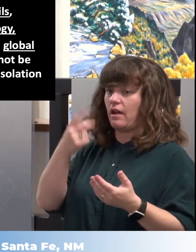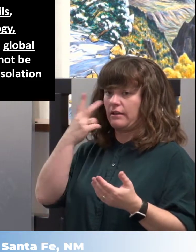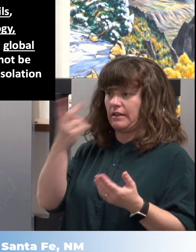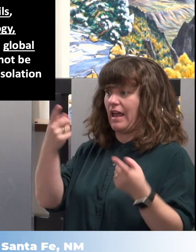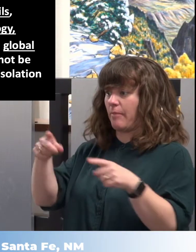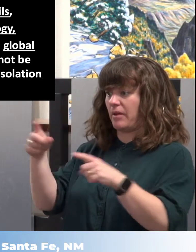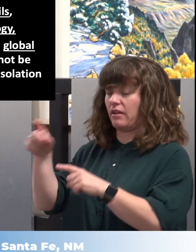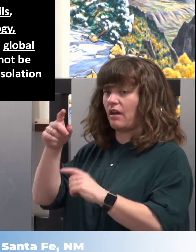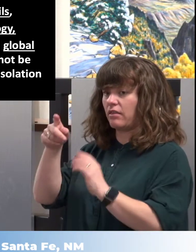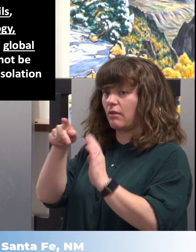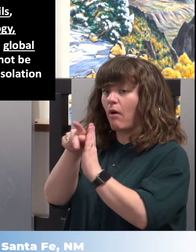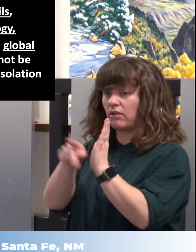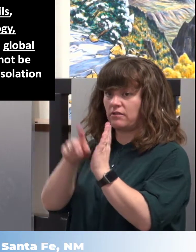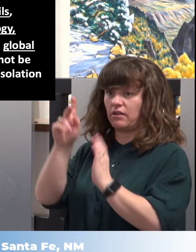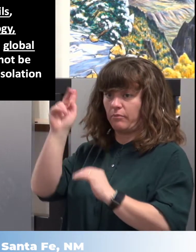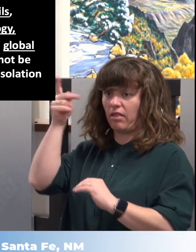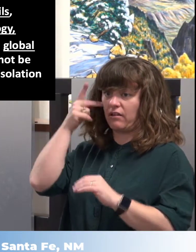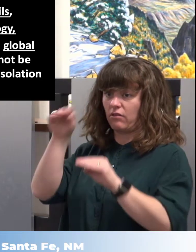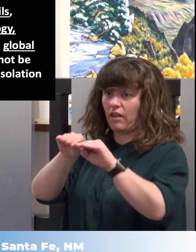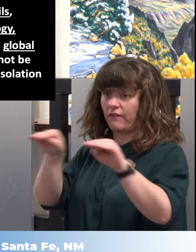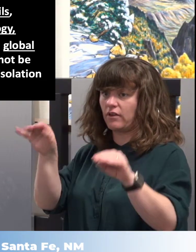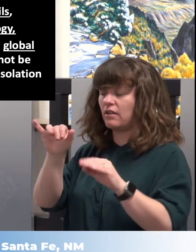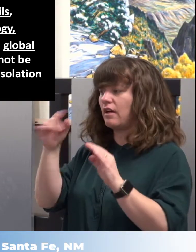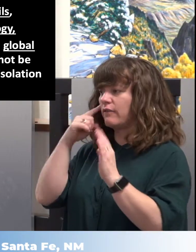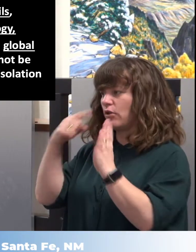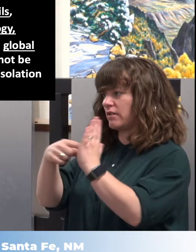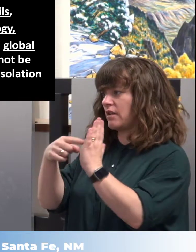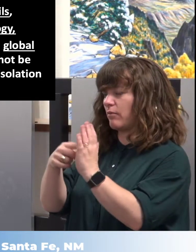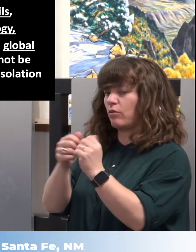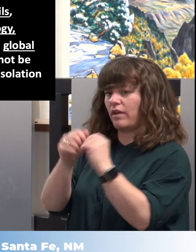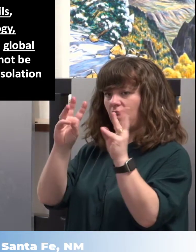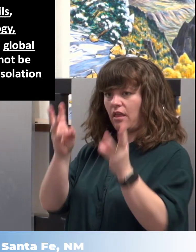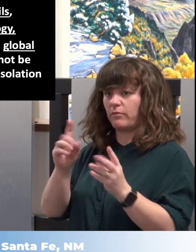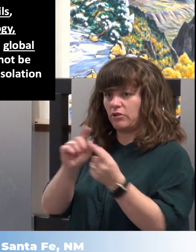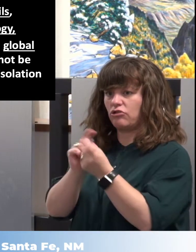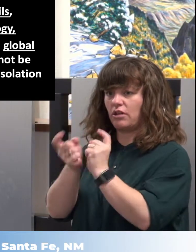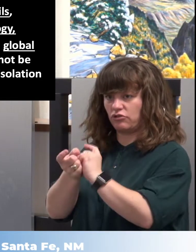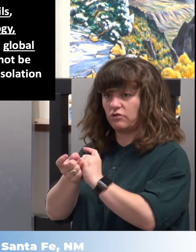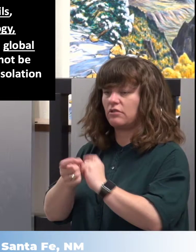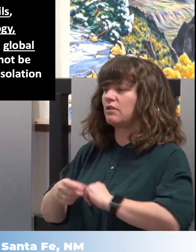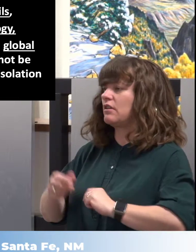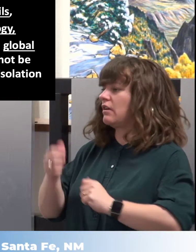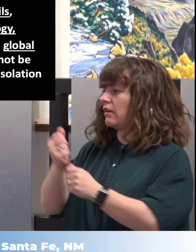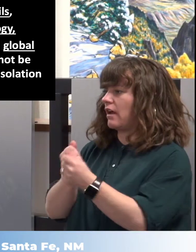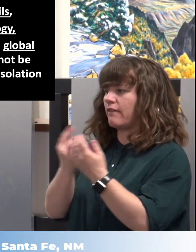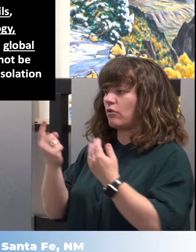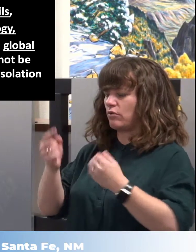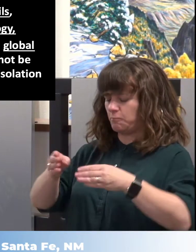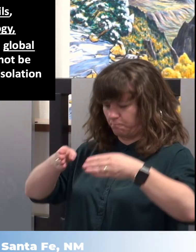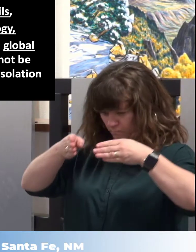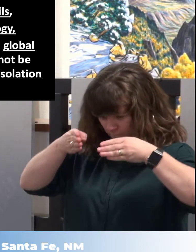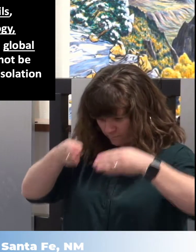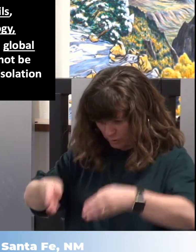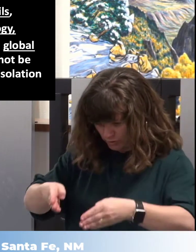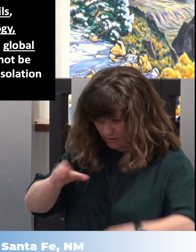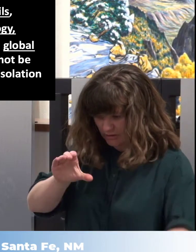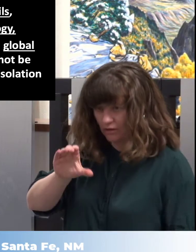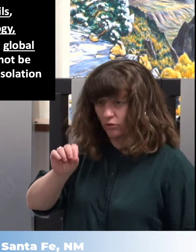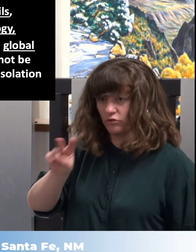level, for example in something like climate change where everyone is just absolutely focused on carbon dioxide.